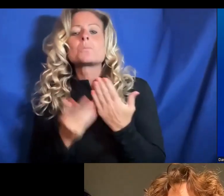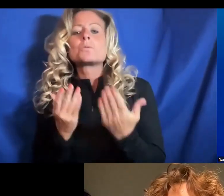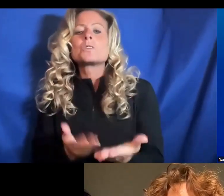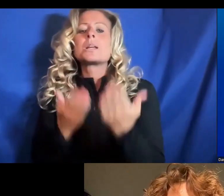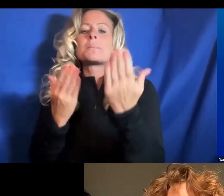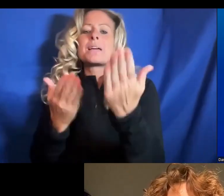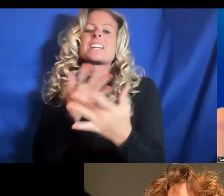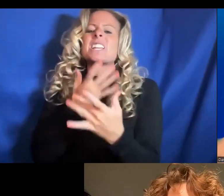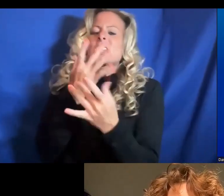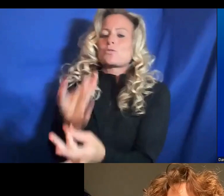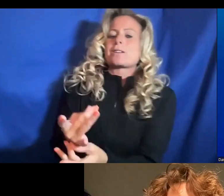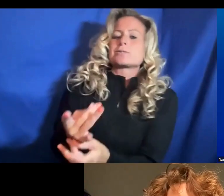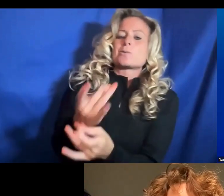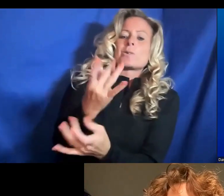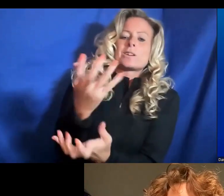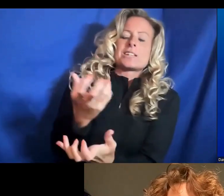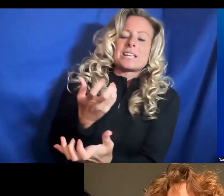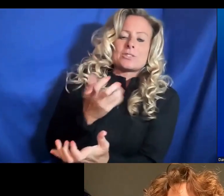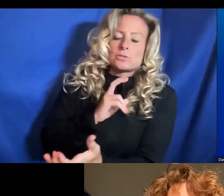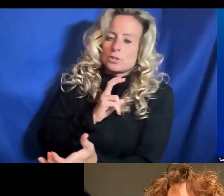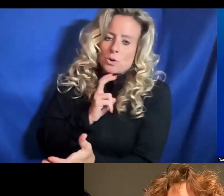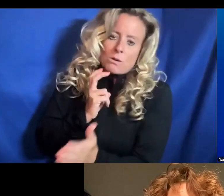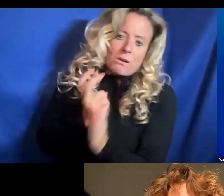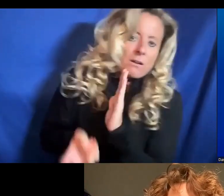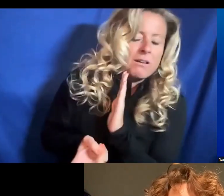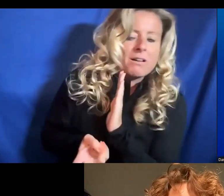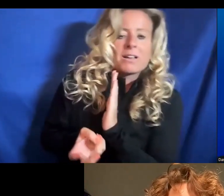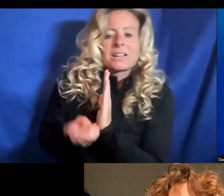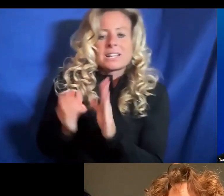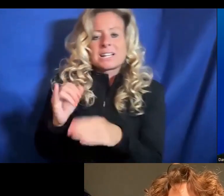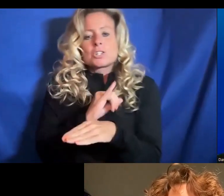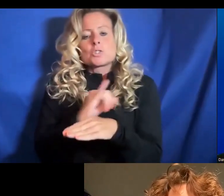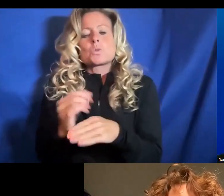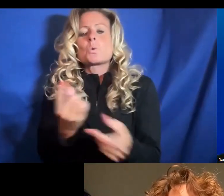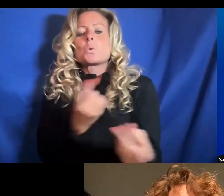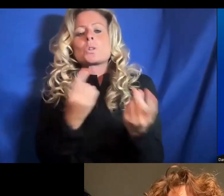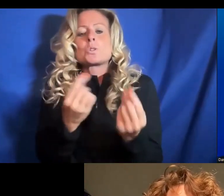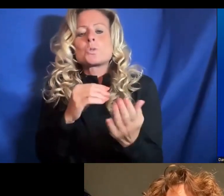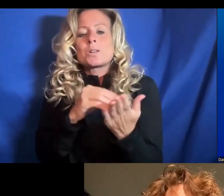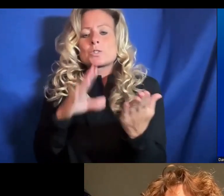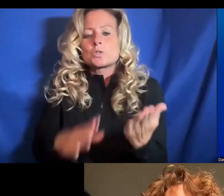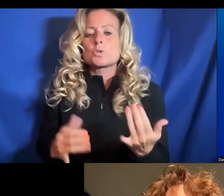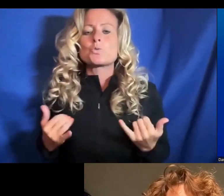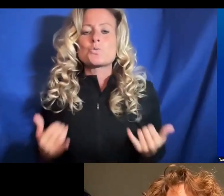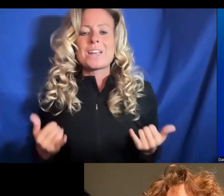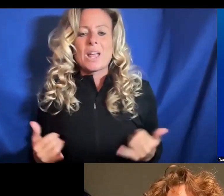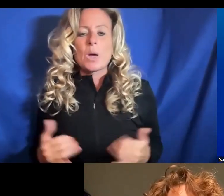Someone's interested, they want to get their hands in the industry. What should they do as a student right now?